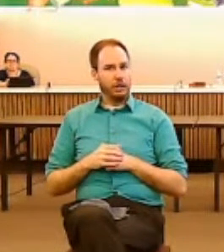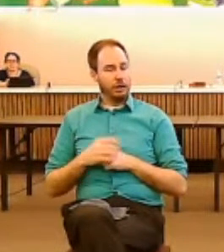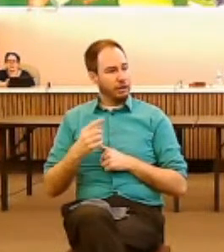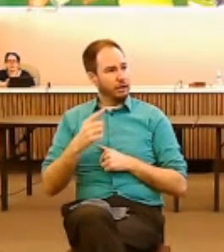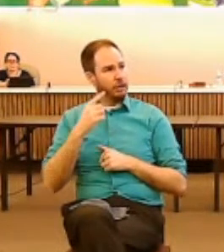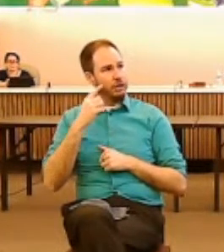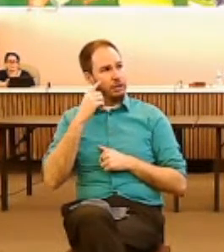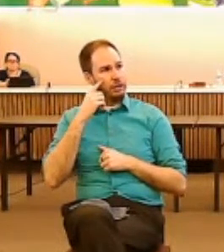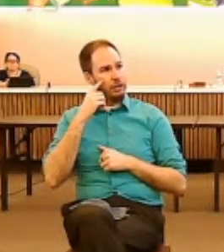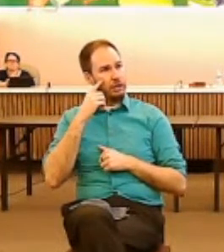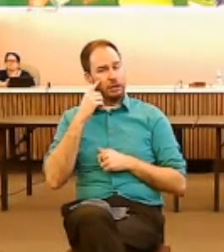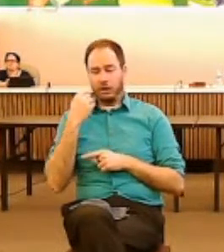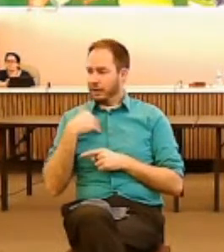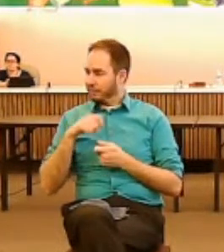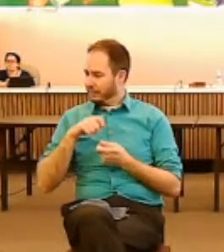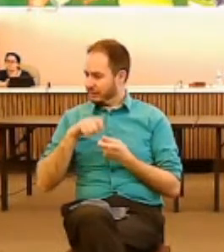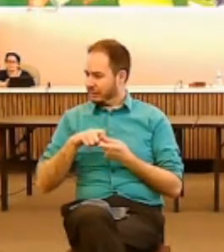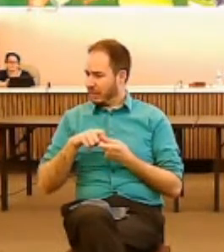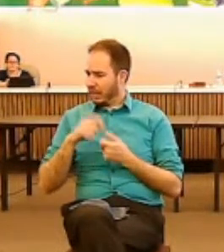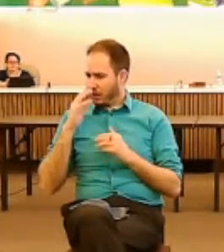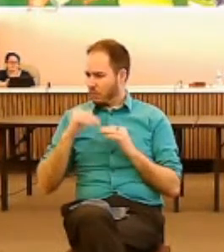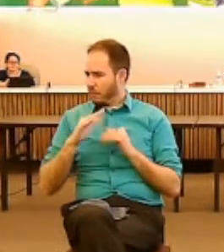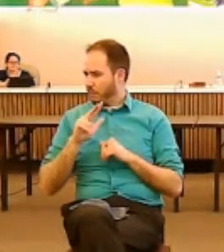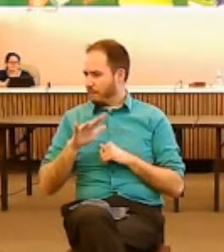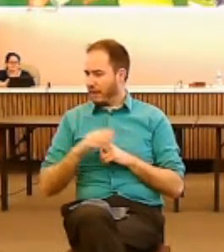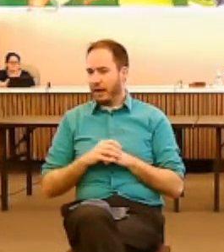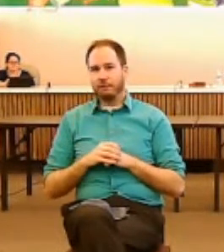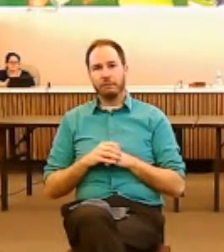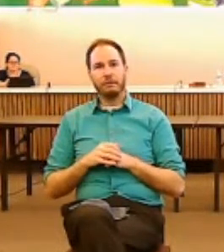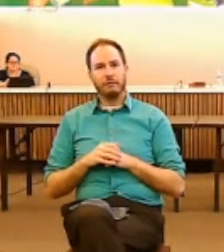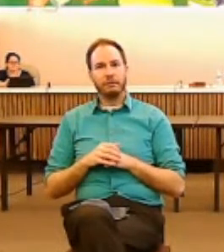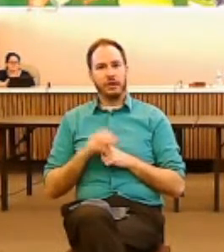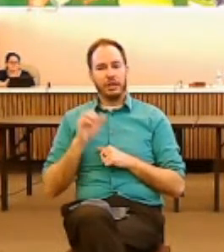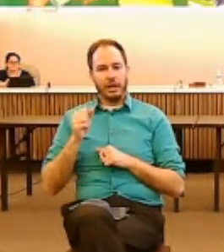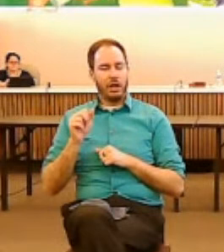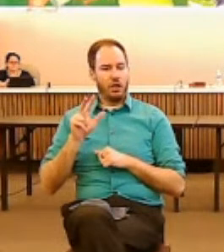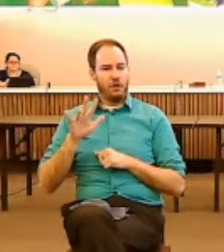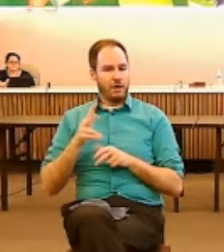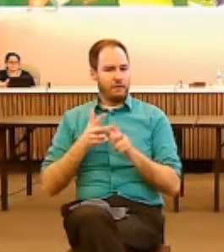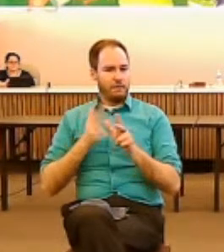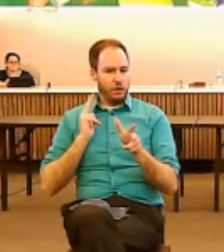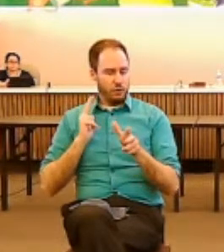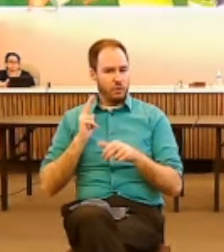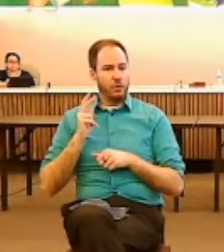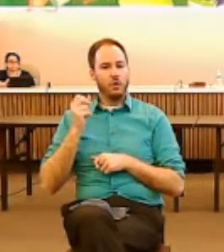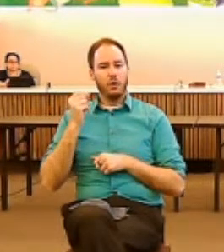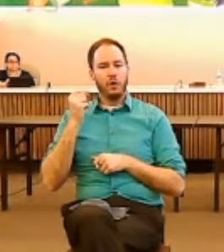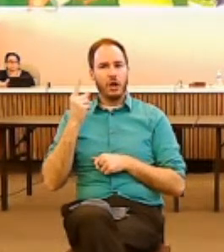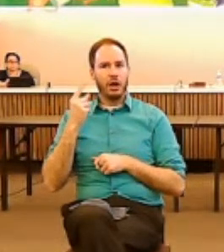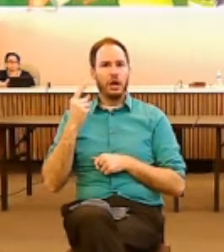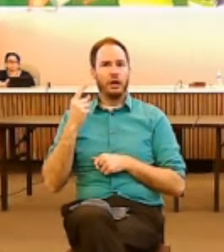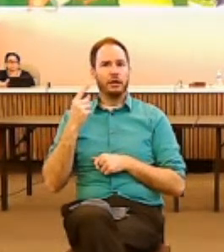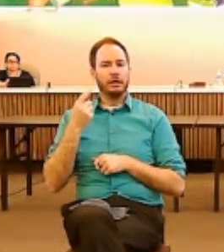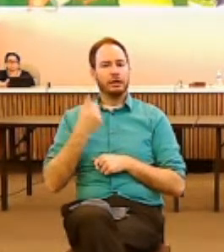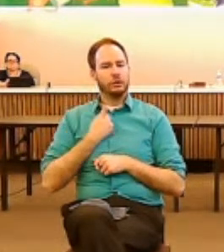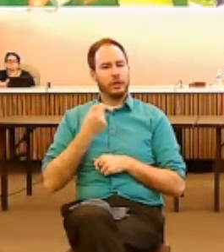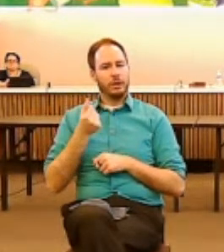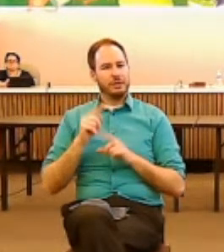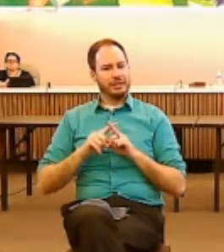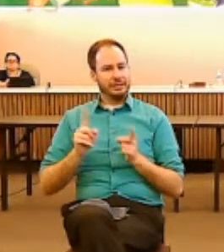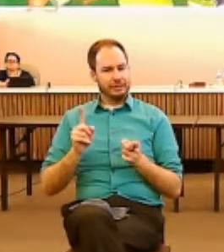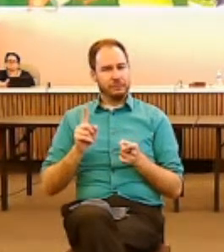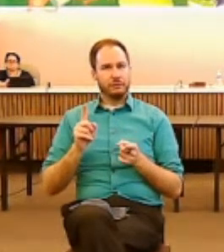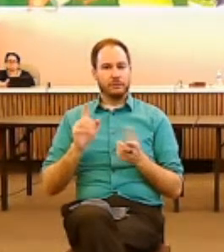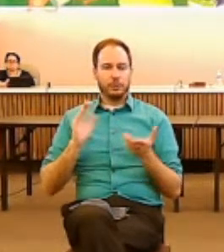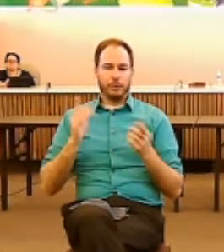of 35. Do you have the exact number? Not. It's in excess of 35. We're a little bit different than, again,